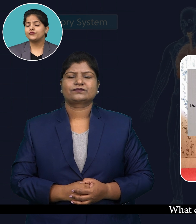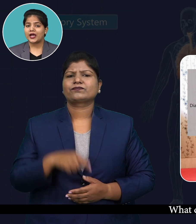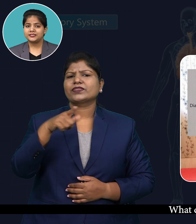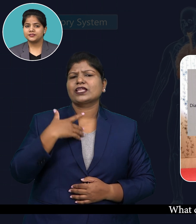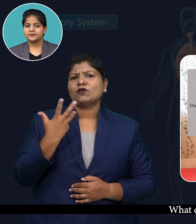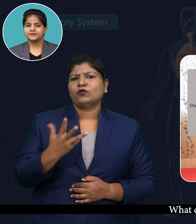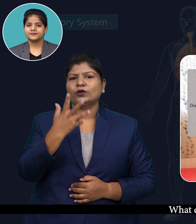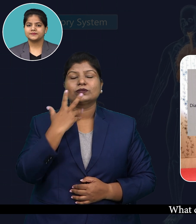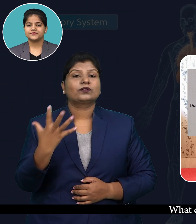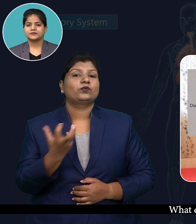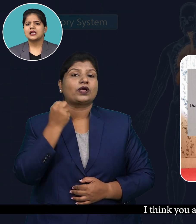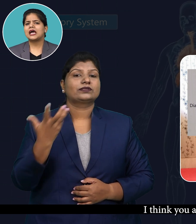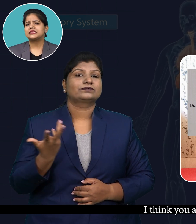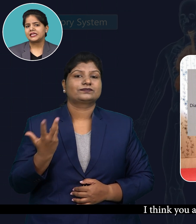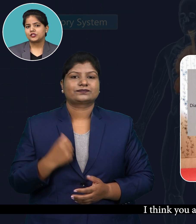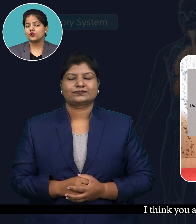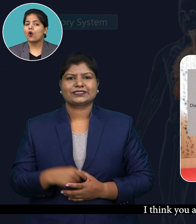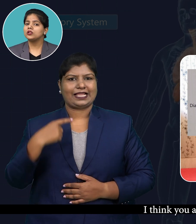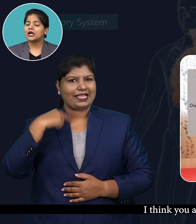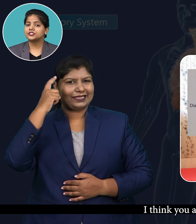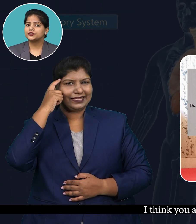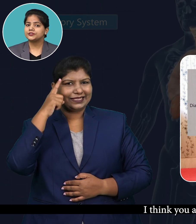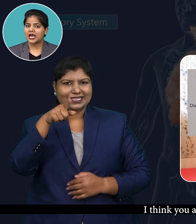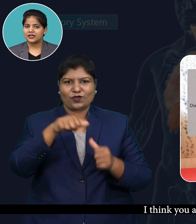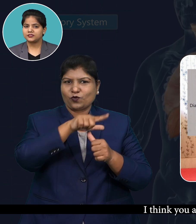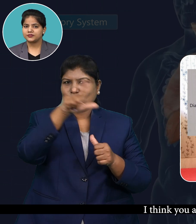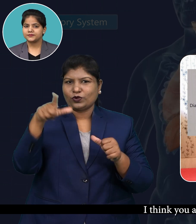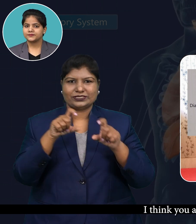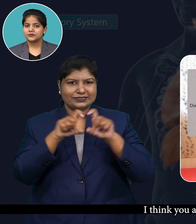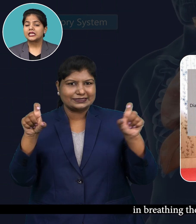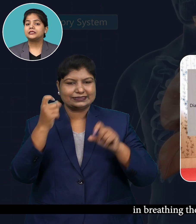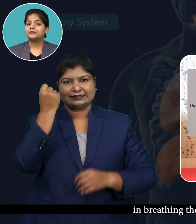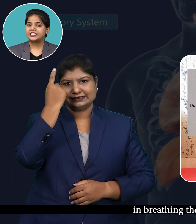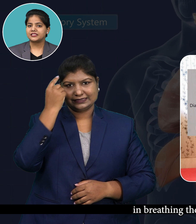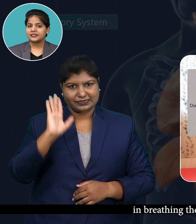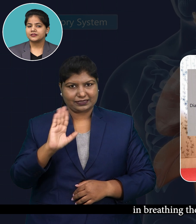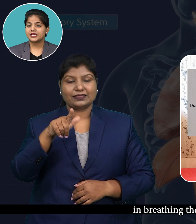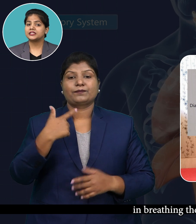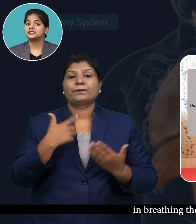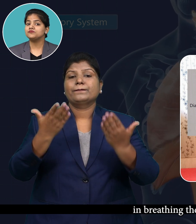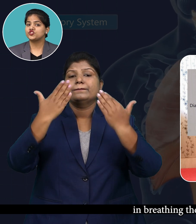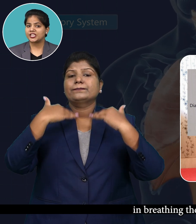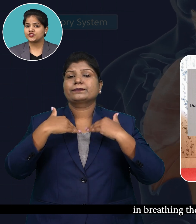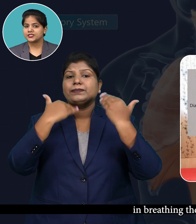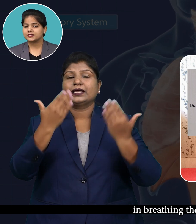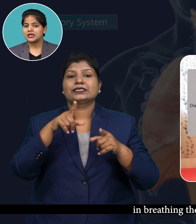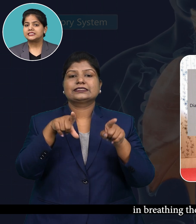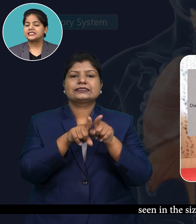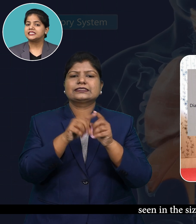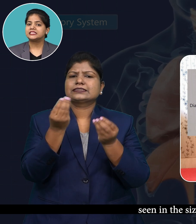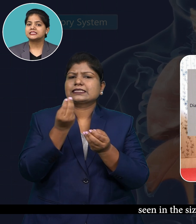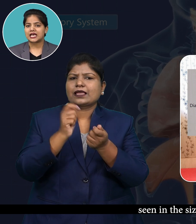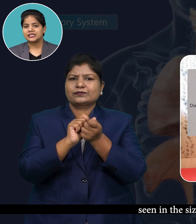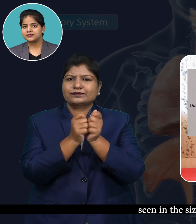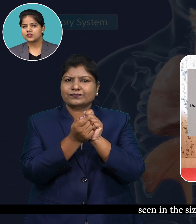What do you find? I think you all understood that in breathing there are some changes